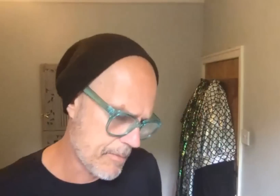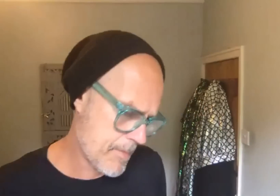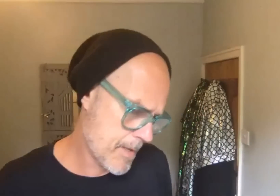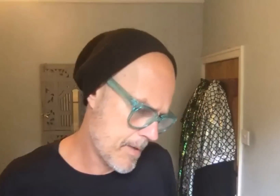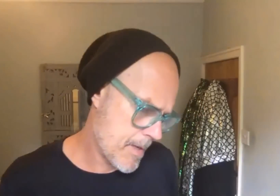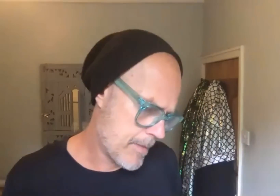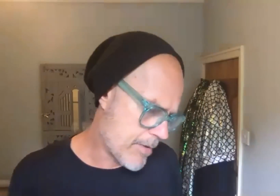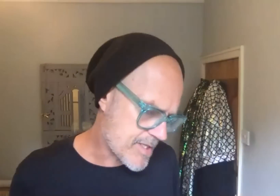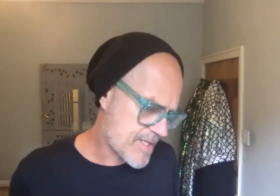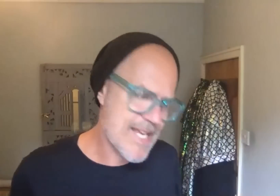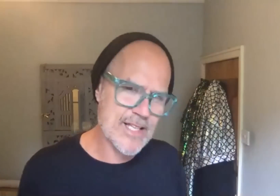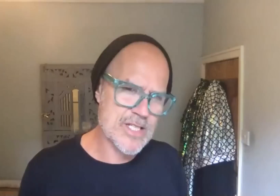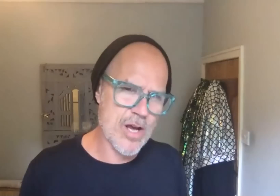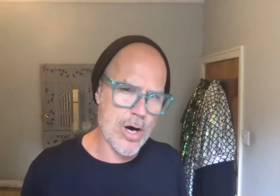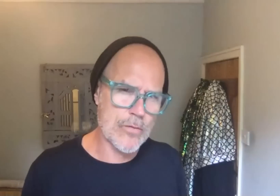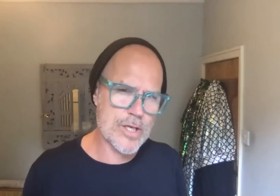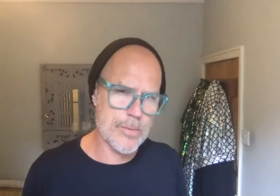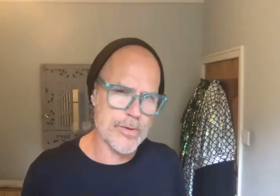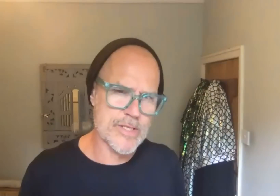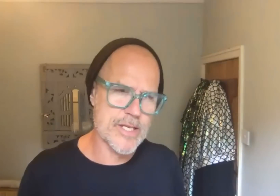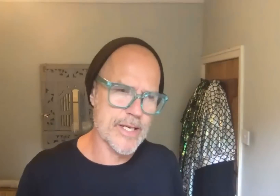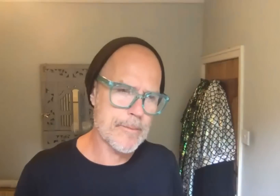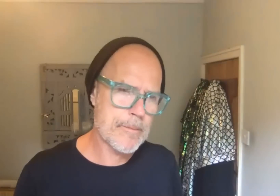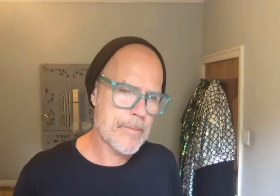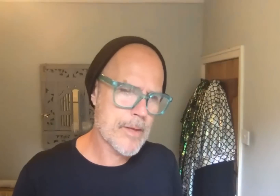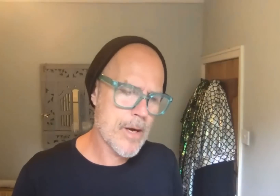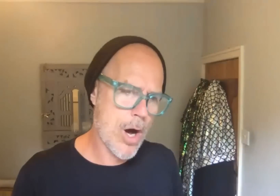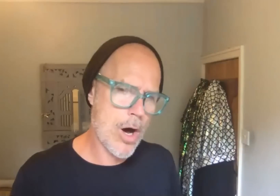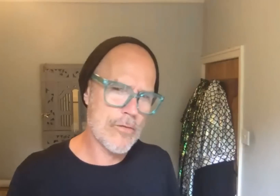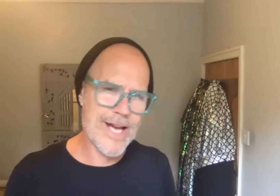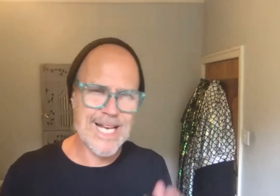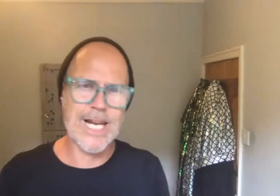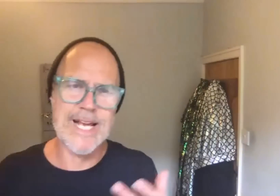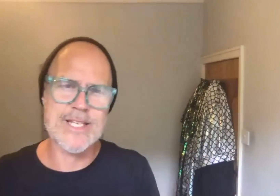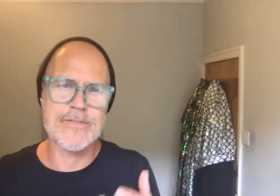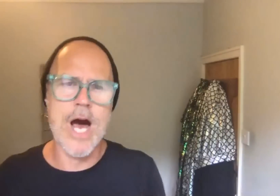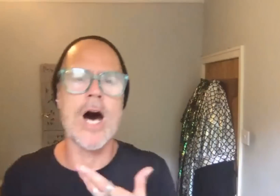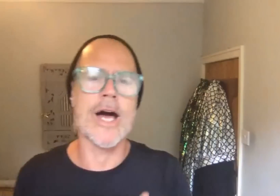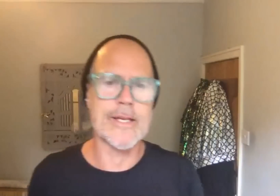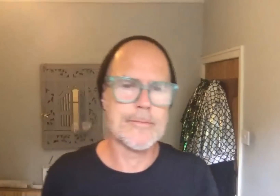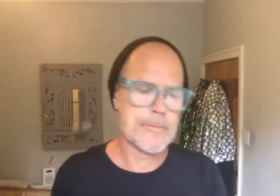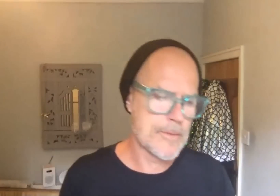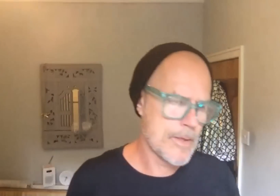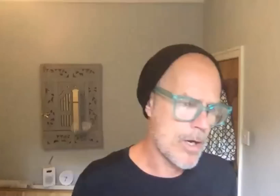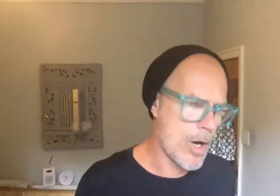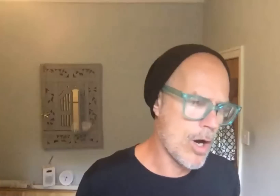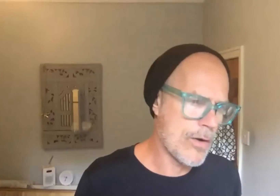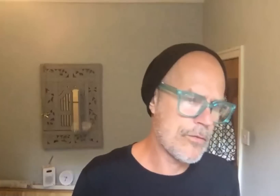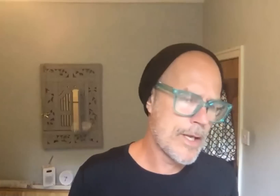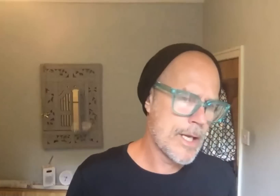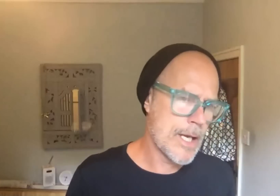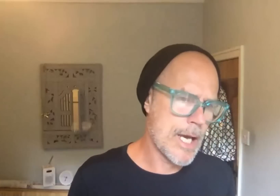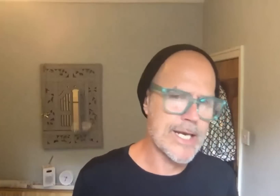Indonesia, there is a sense of community, of a collective I,